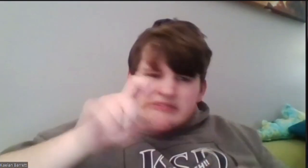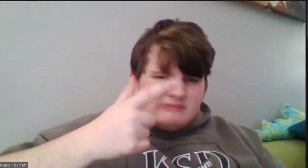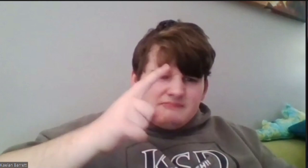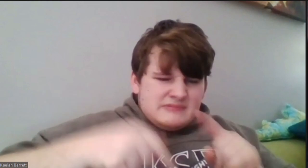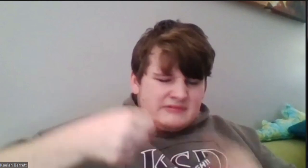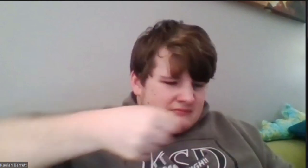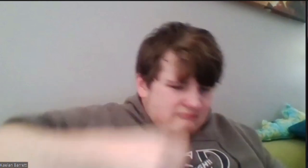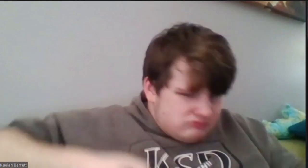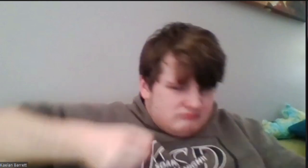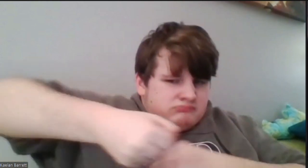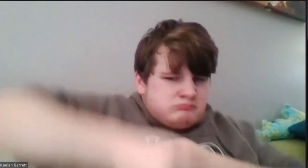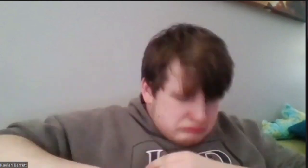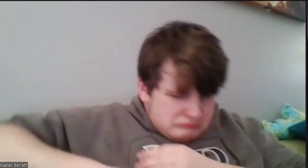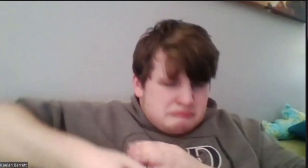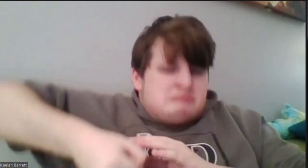He can't move his leg very well, so he's using a crutch